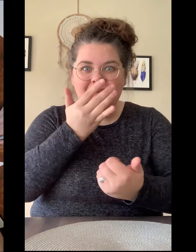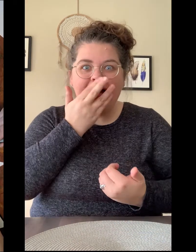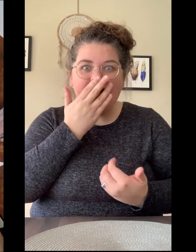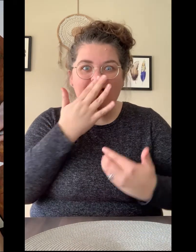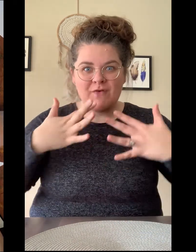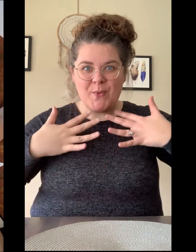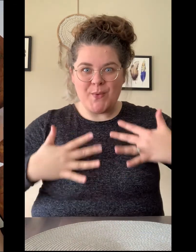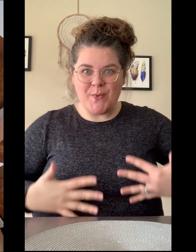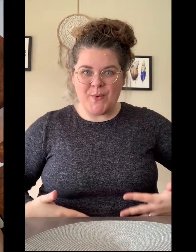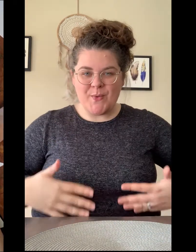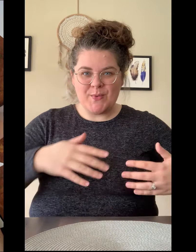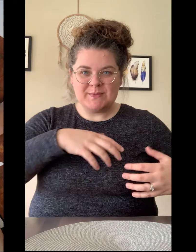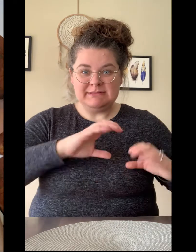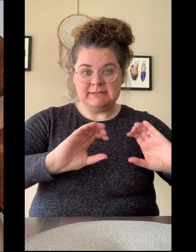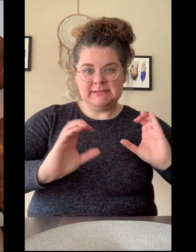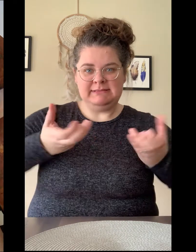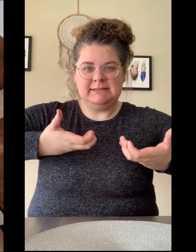scales.